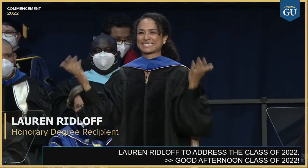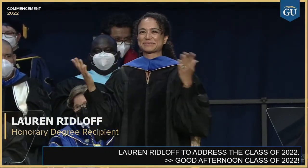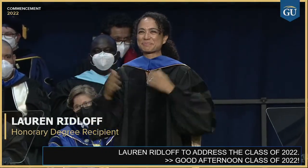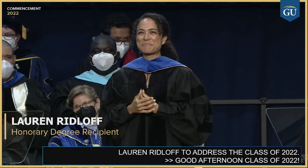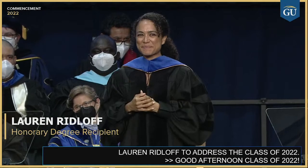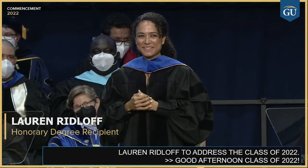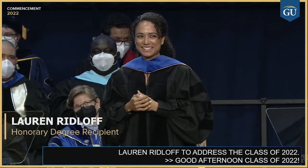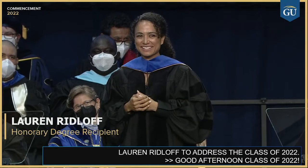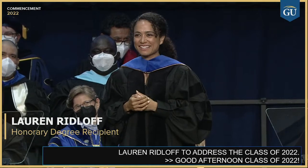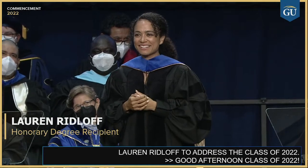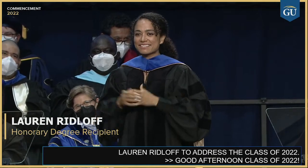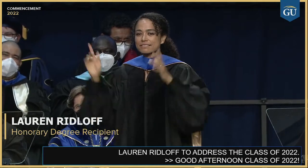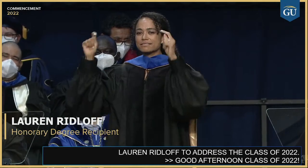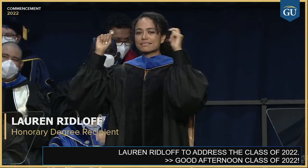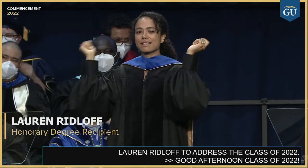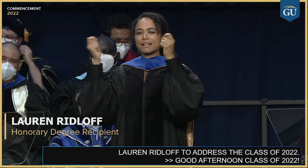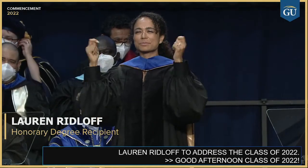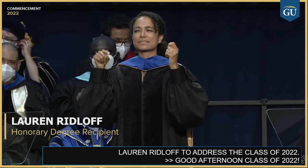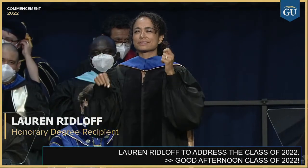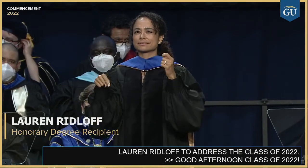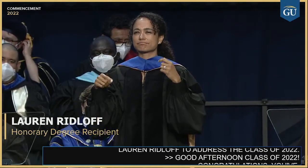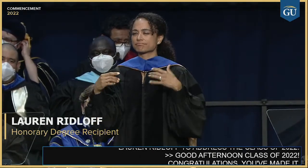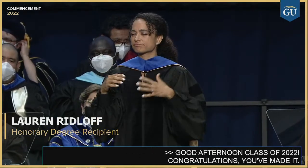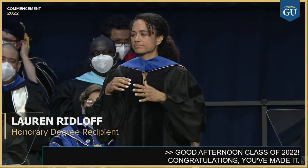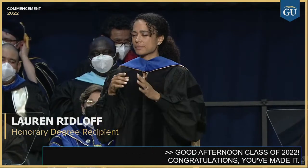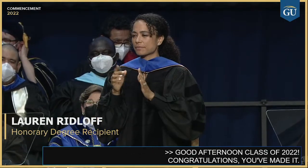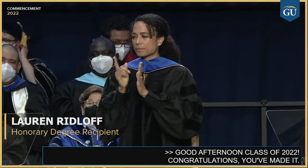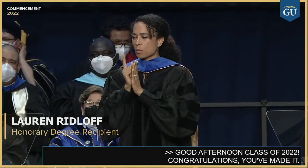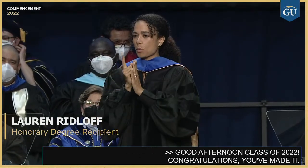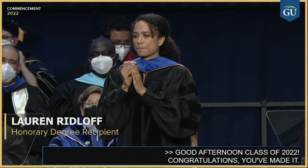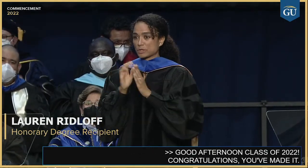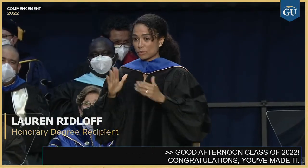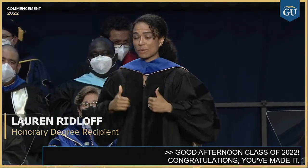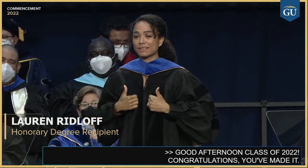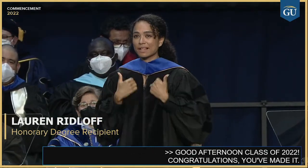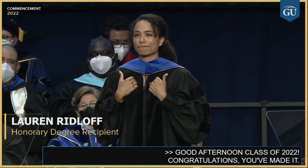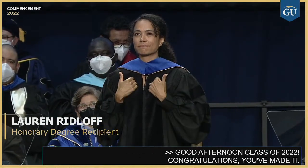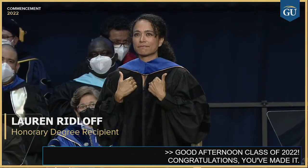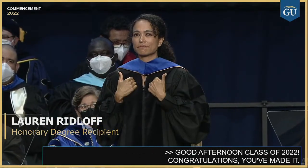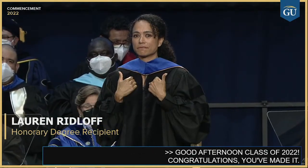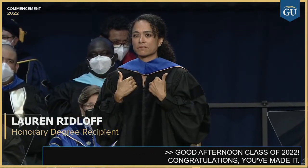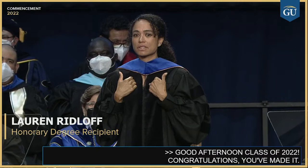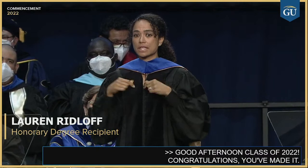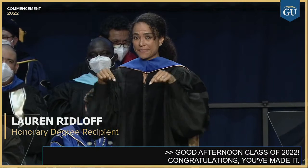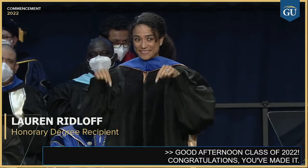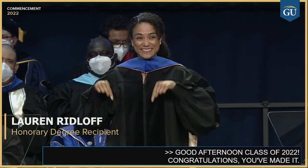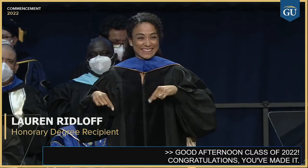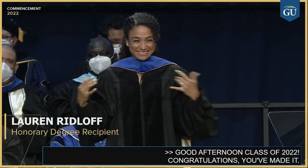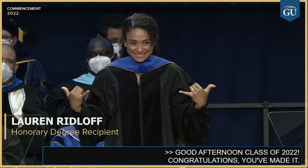Congratulations, you've made it. Celebrate this moment in your life.